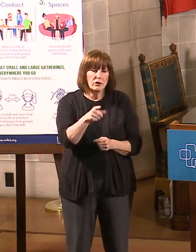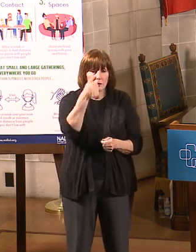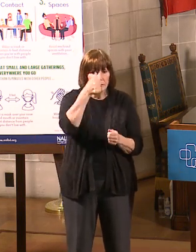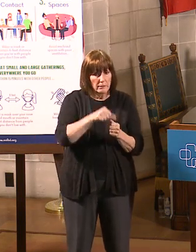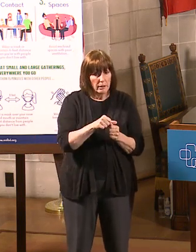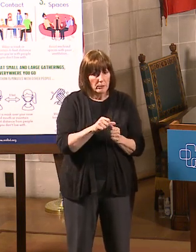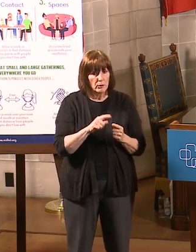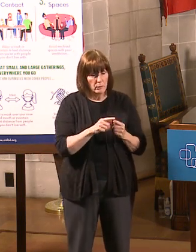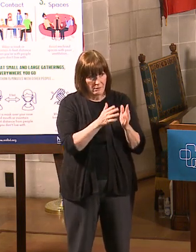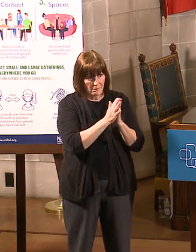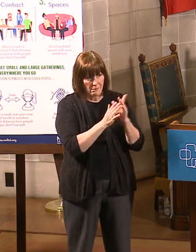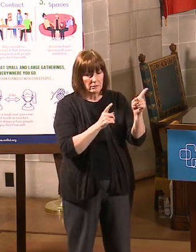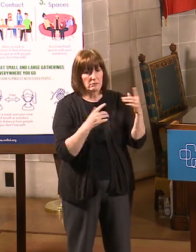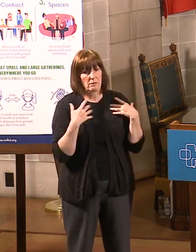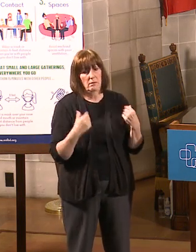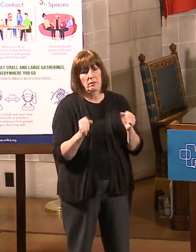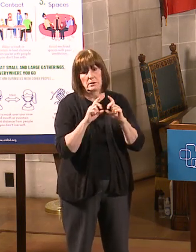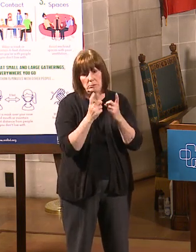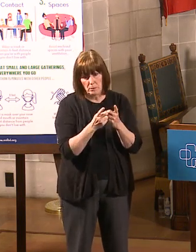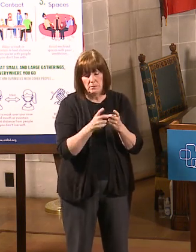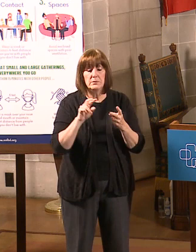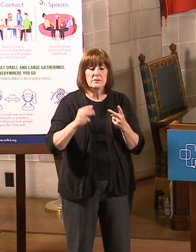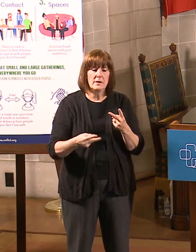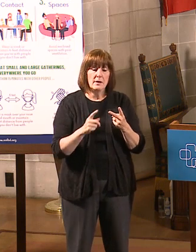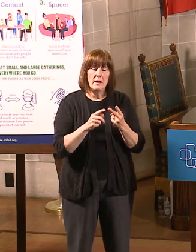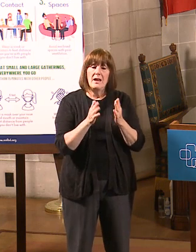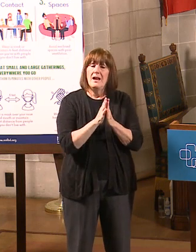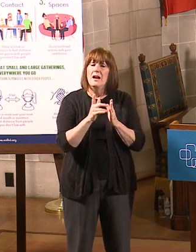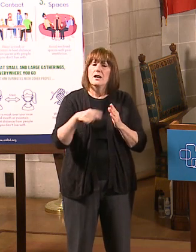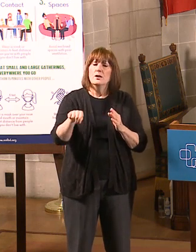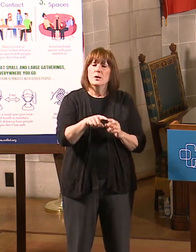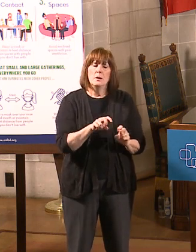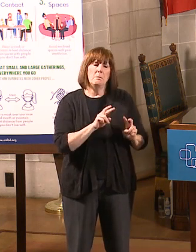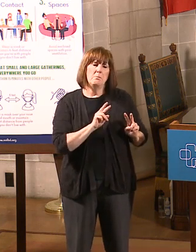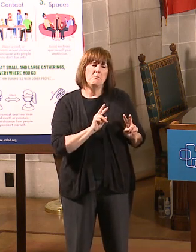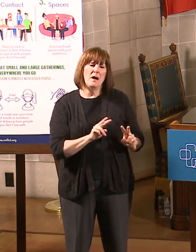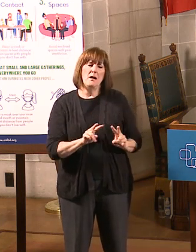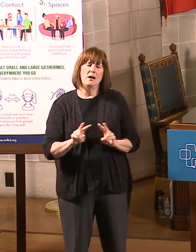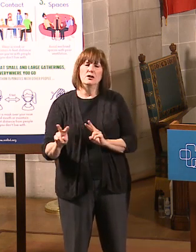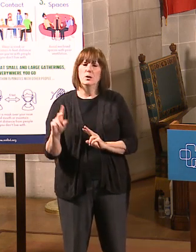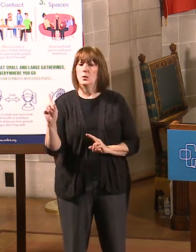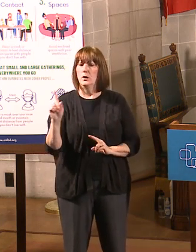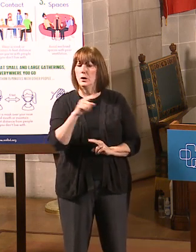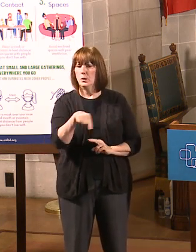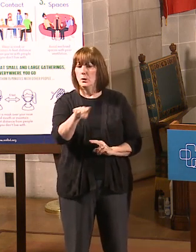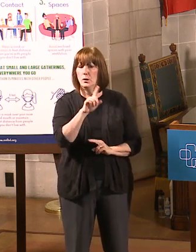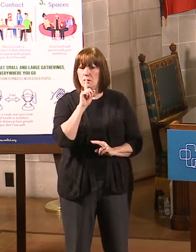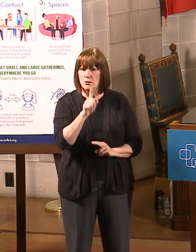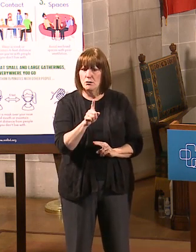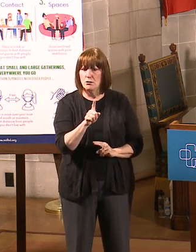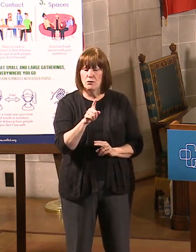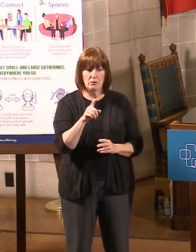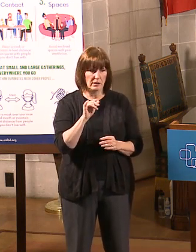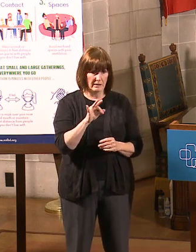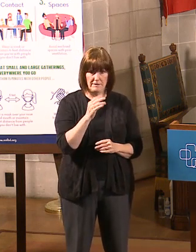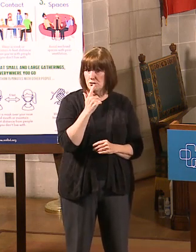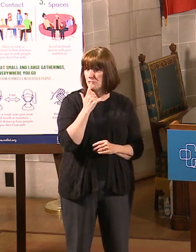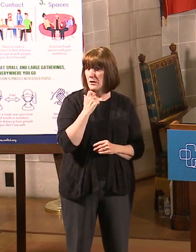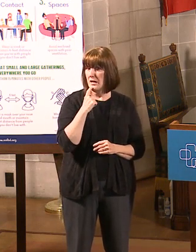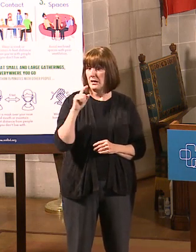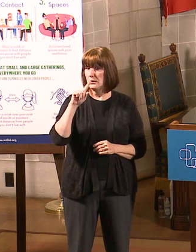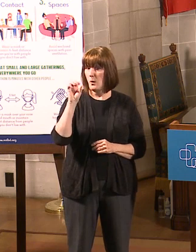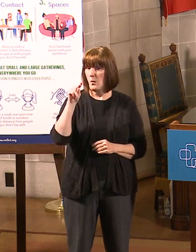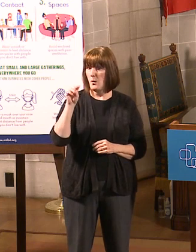going to have one of those large events. Second of all, I'd ask you to continue to monitor the status of where we are, because if we hit that red zone,